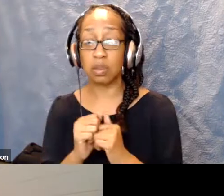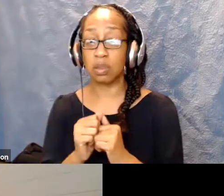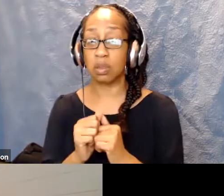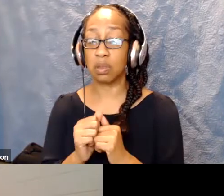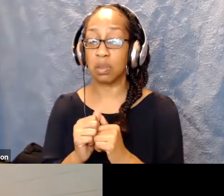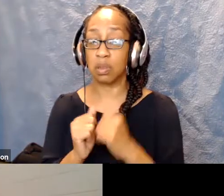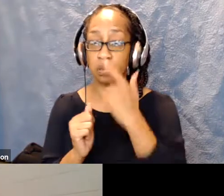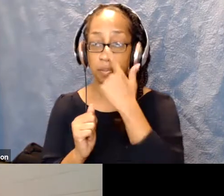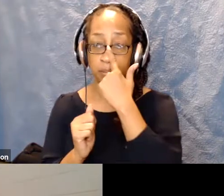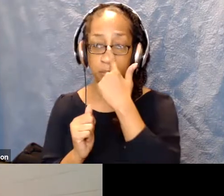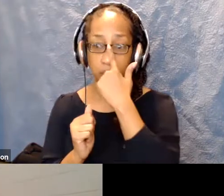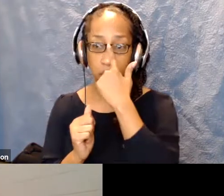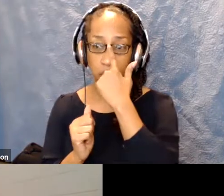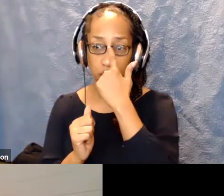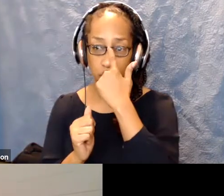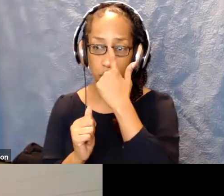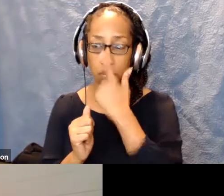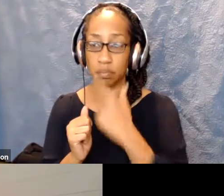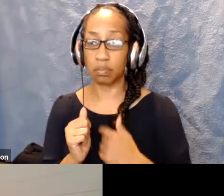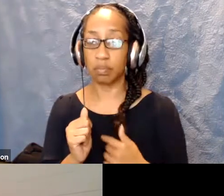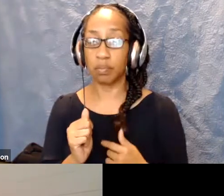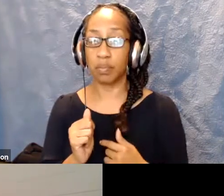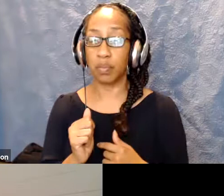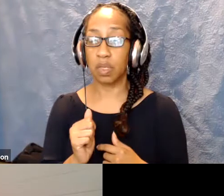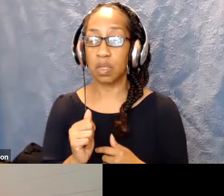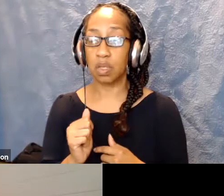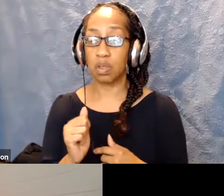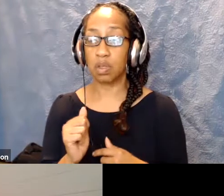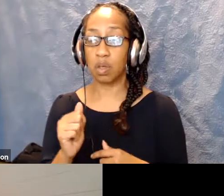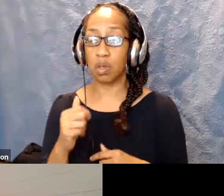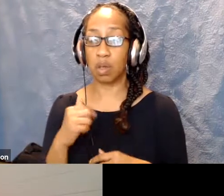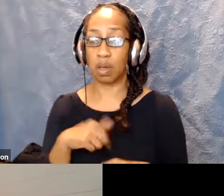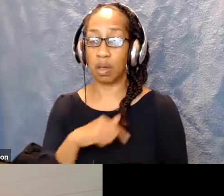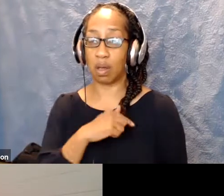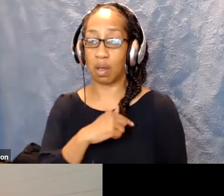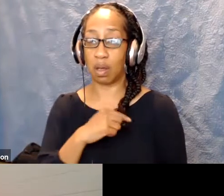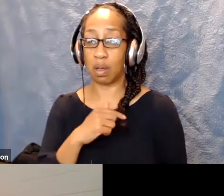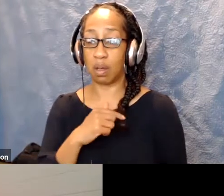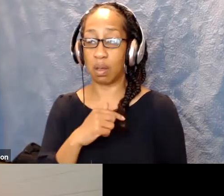program. But our executive director here is very, very passionate about